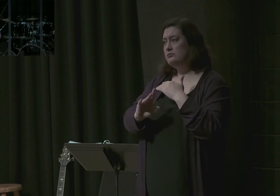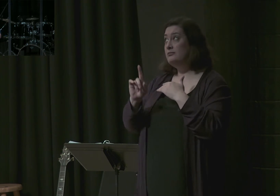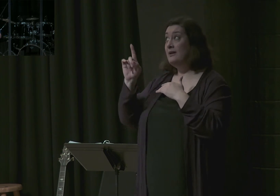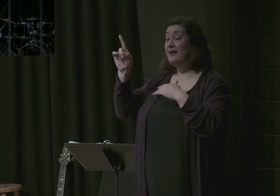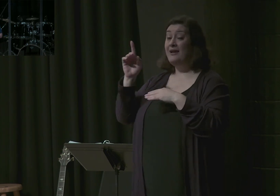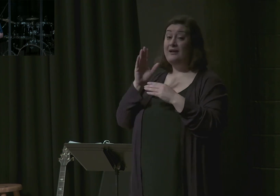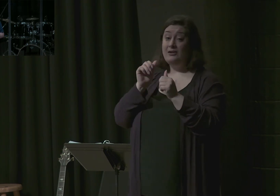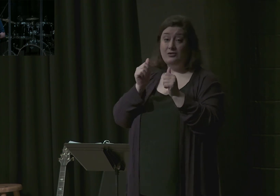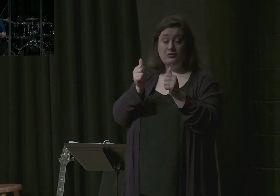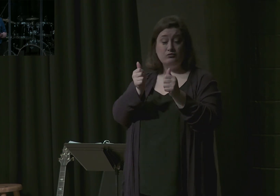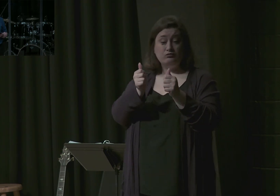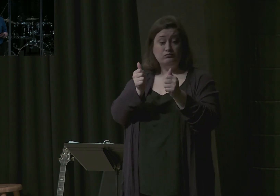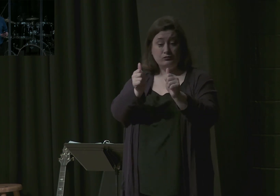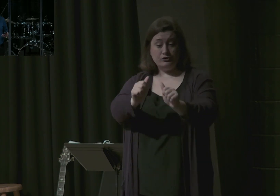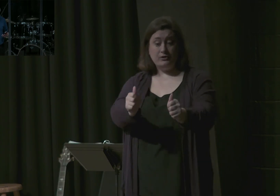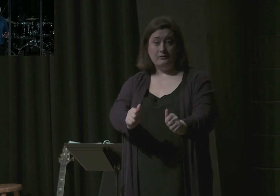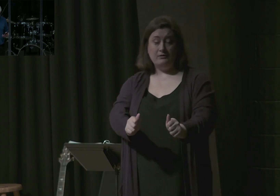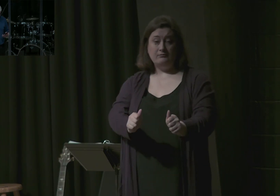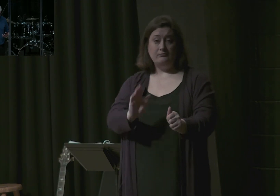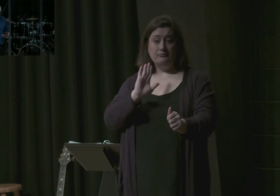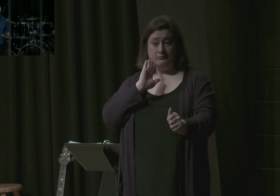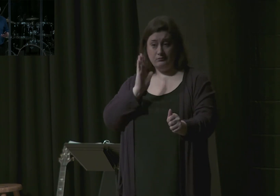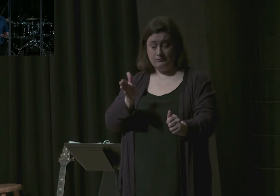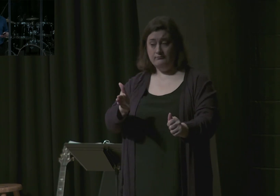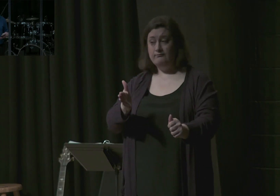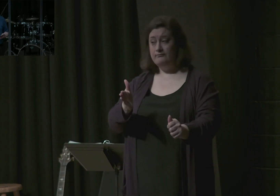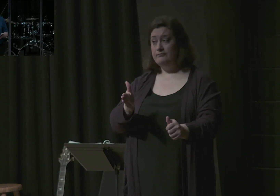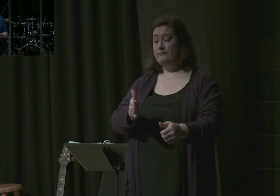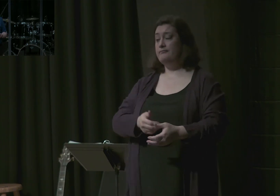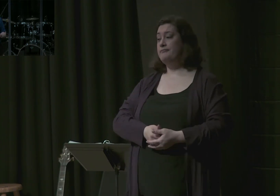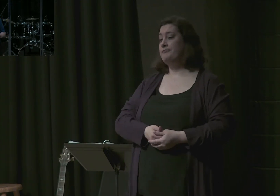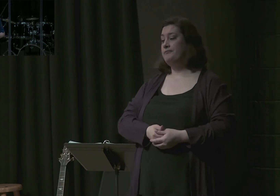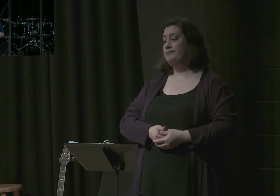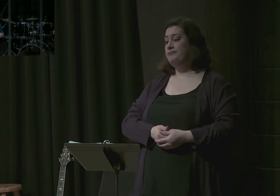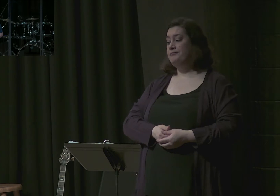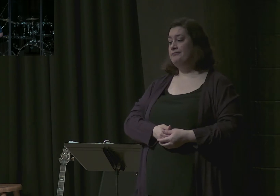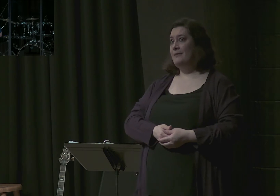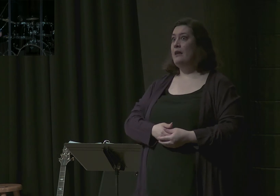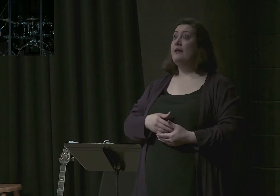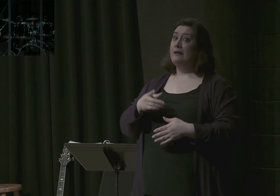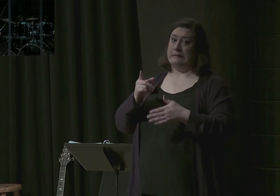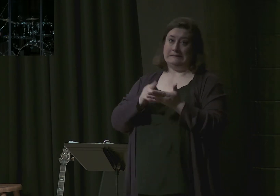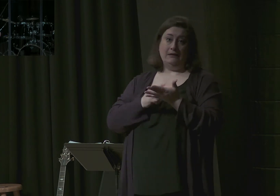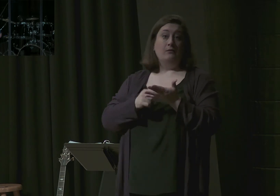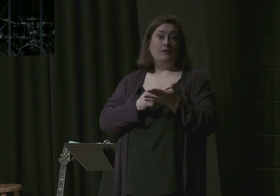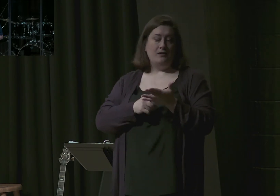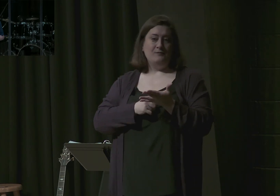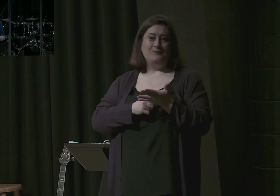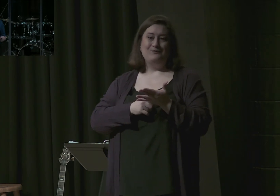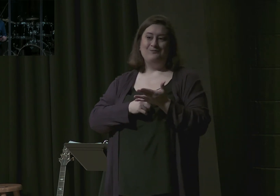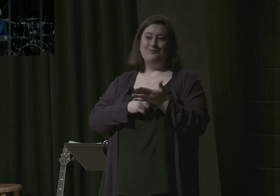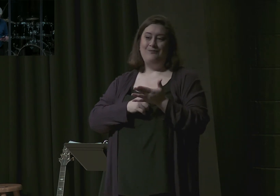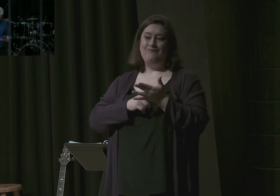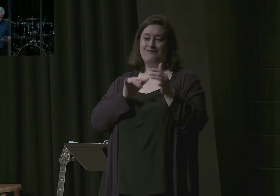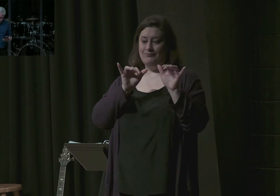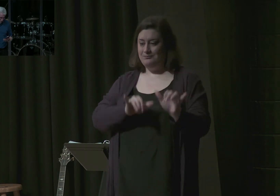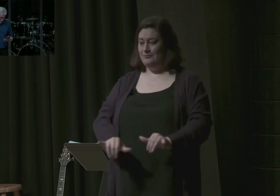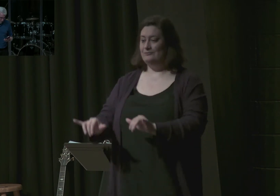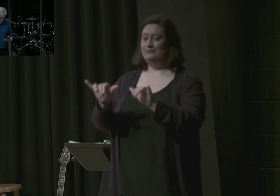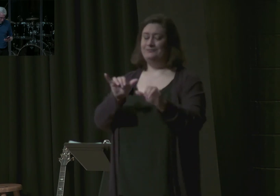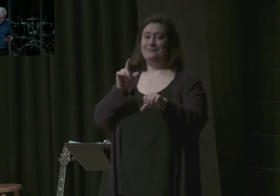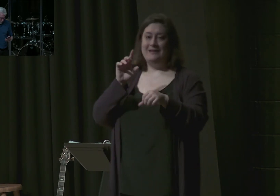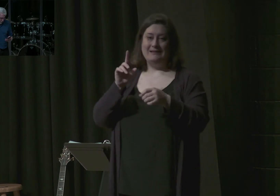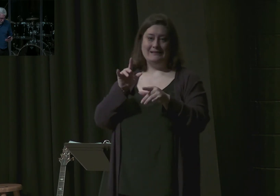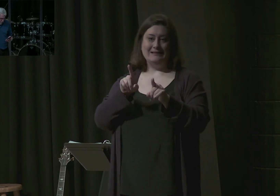work to shape us. And often all at the very same time.